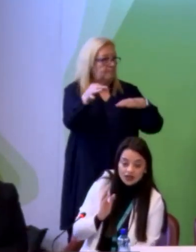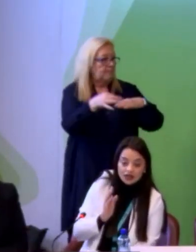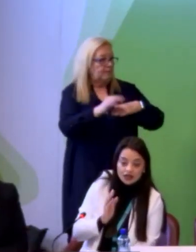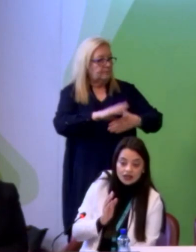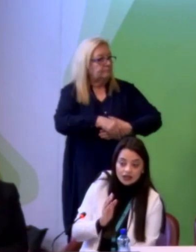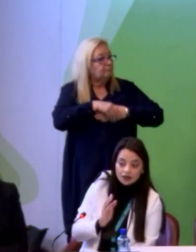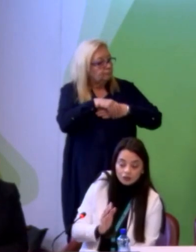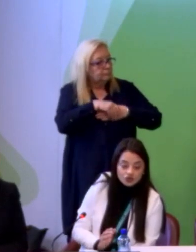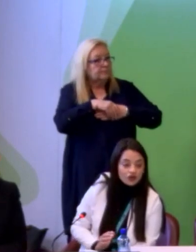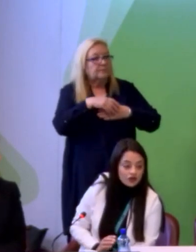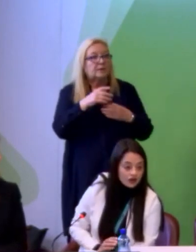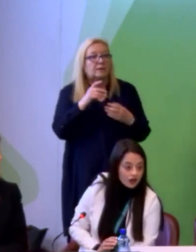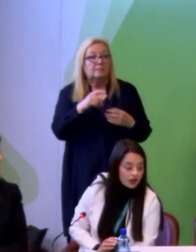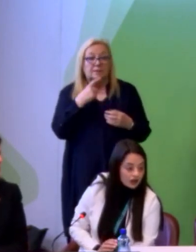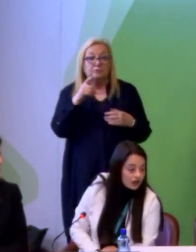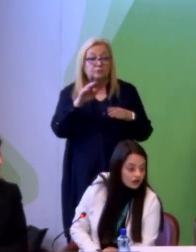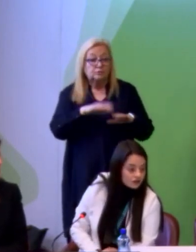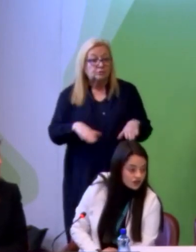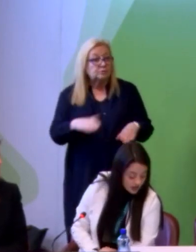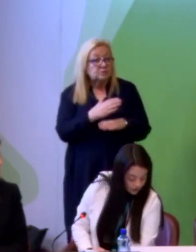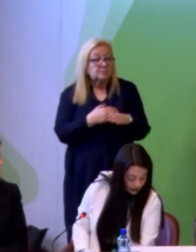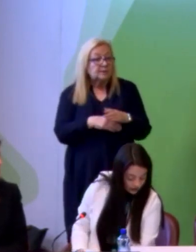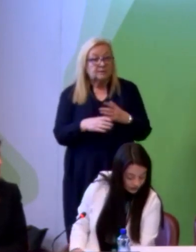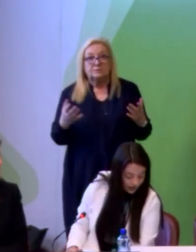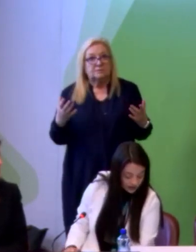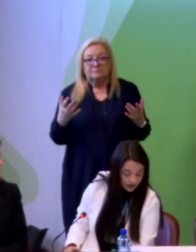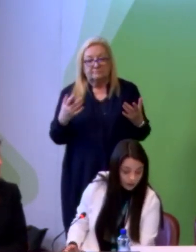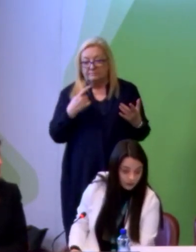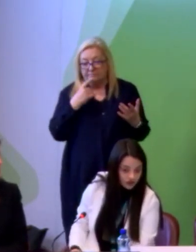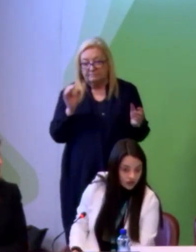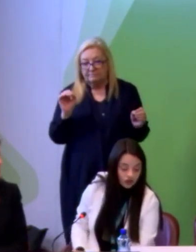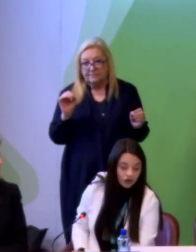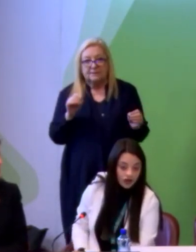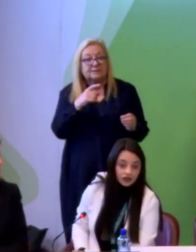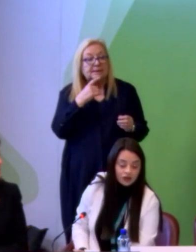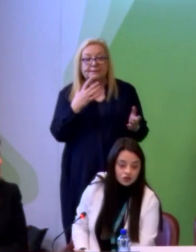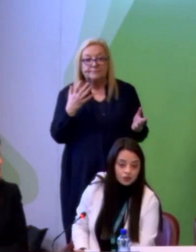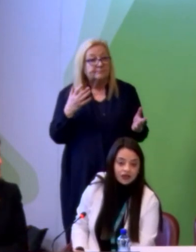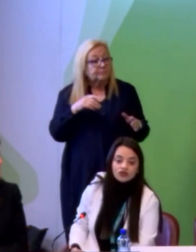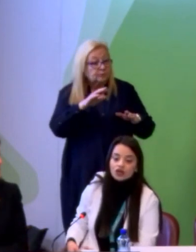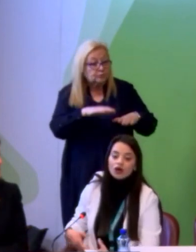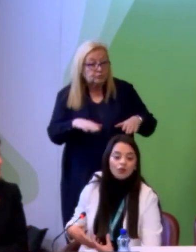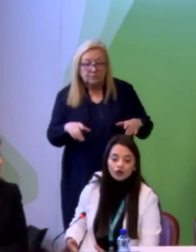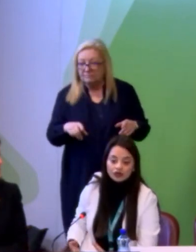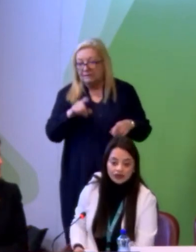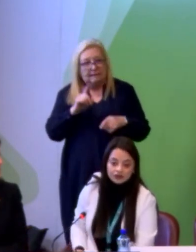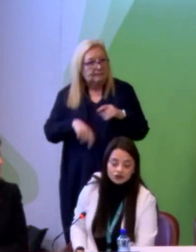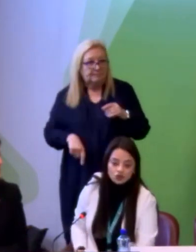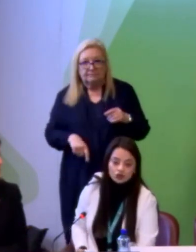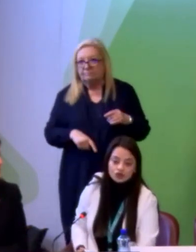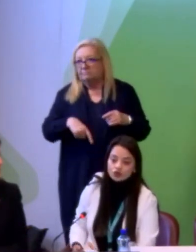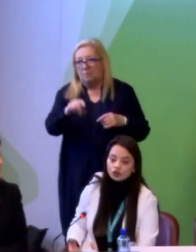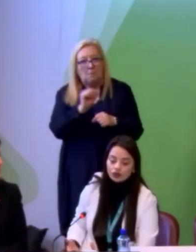because most of the caregivers, they believe that their children are unable to manage